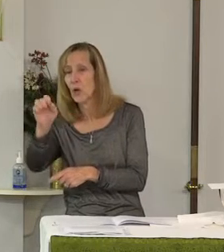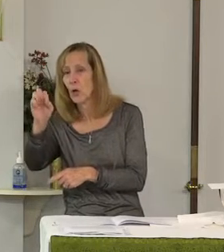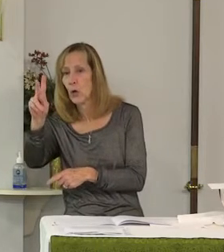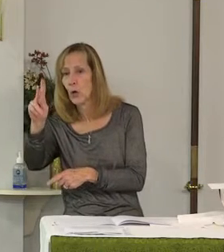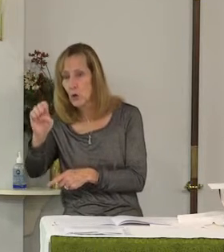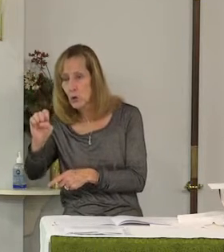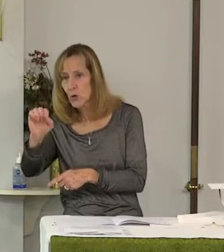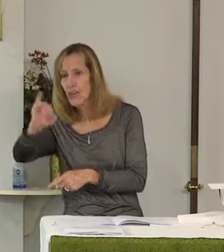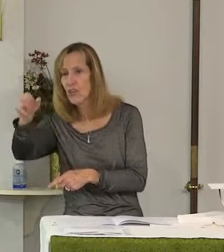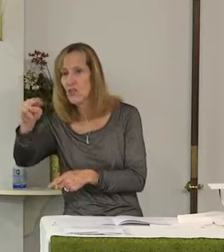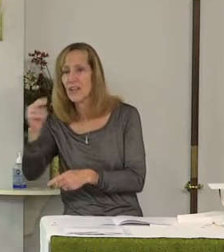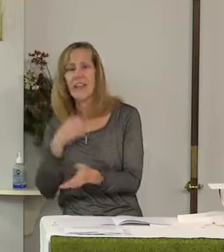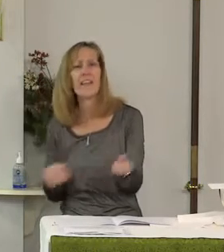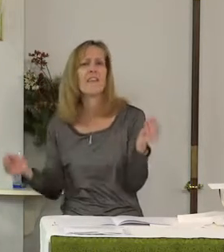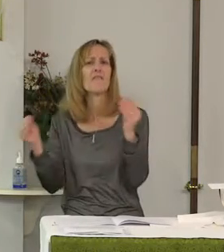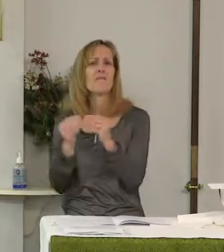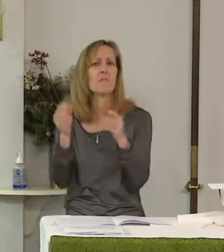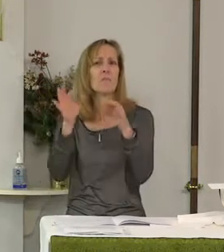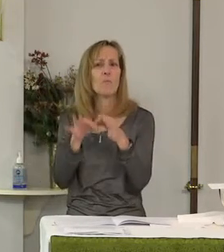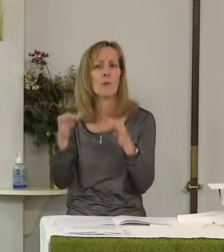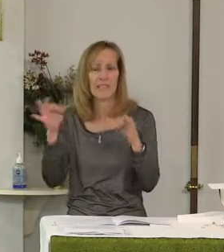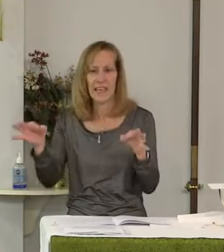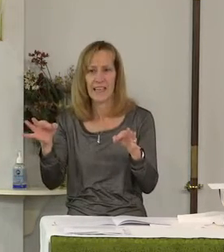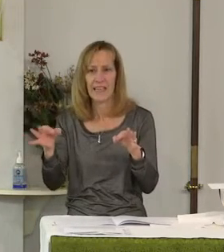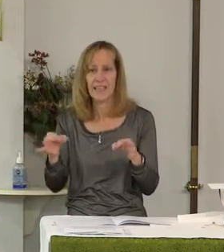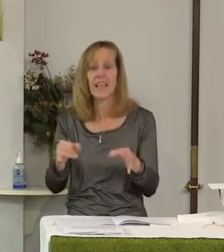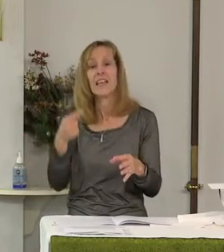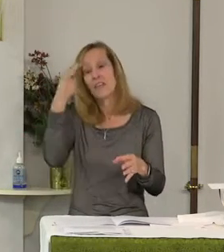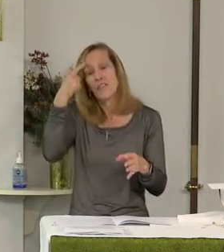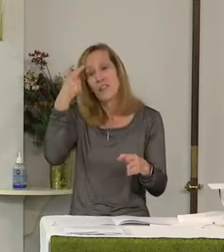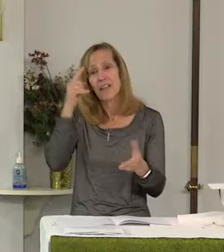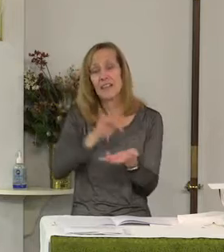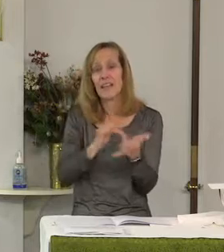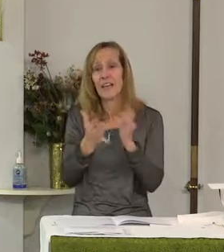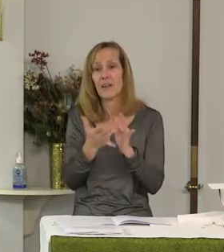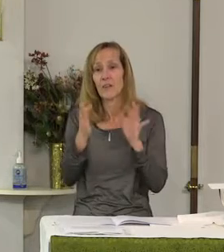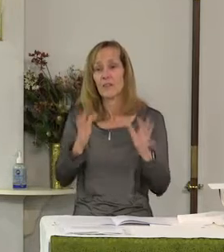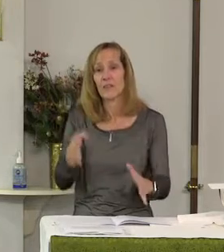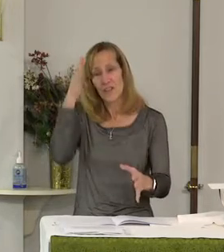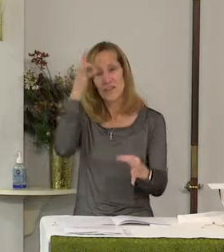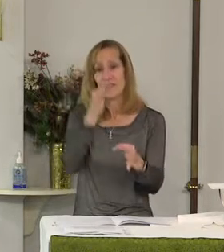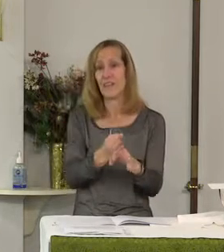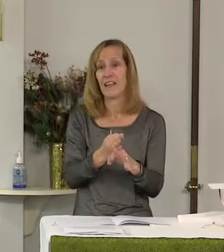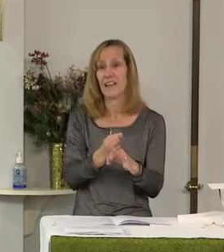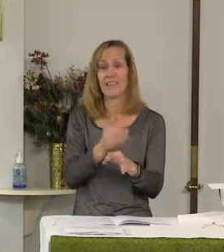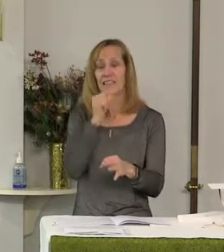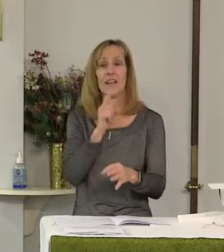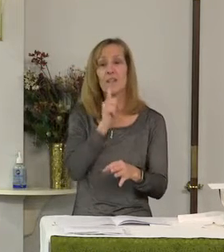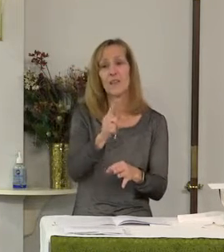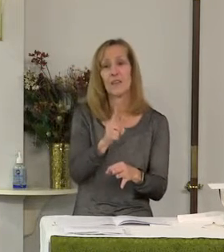more sayings, so anyone who thinks Christian faith is a retreat from reality is clueless.